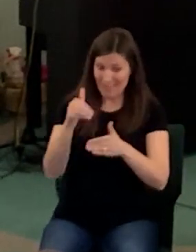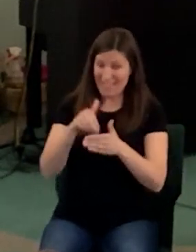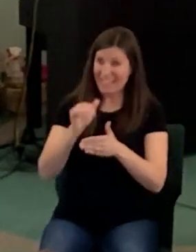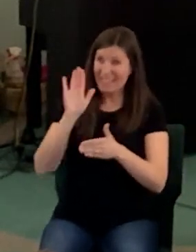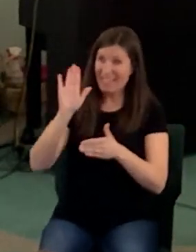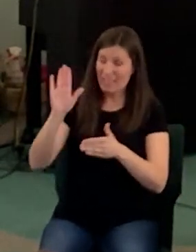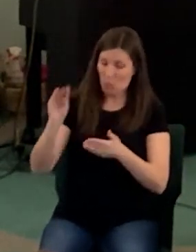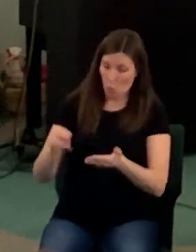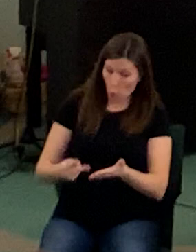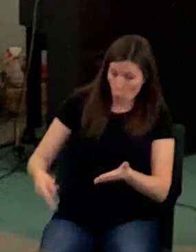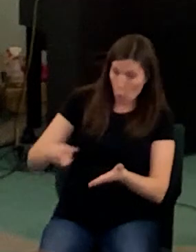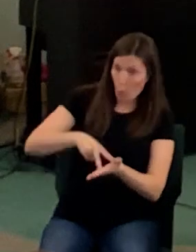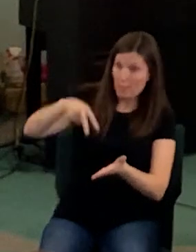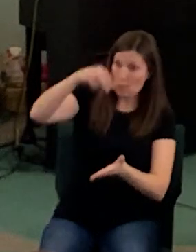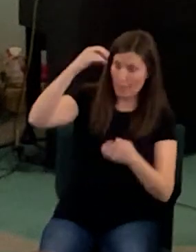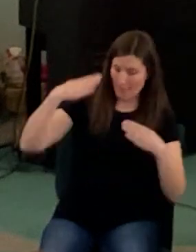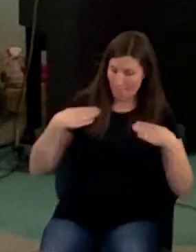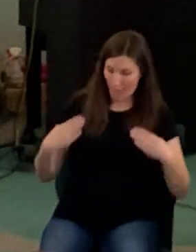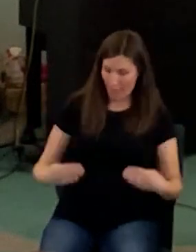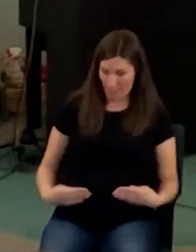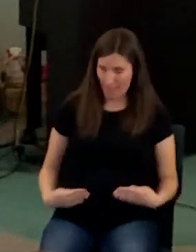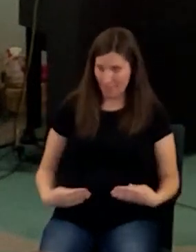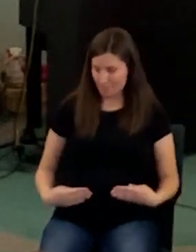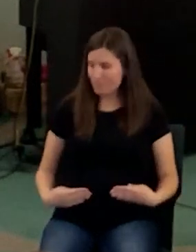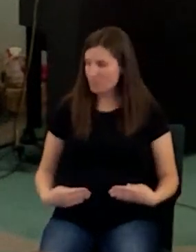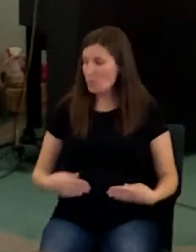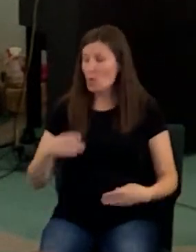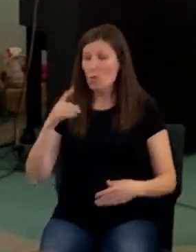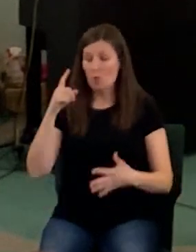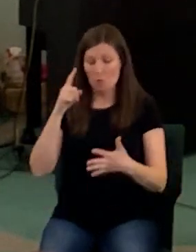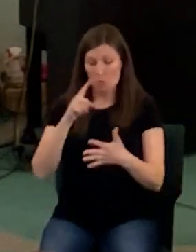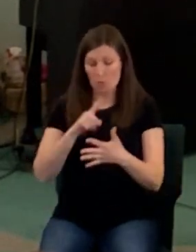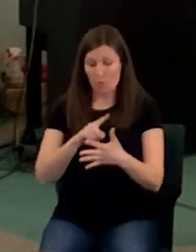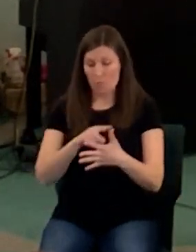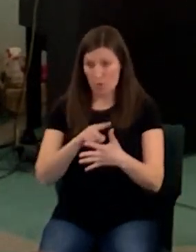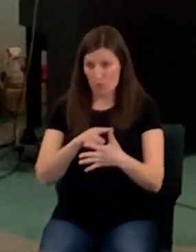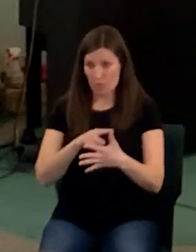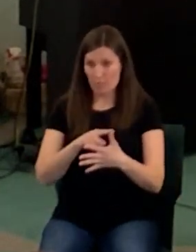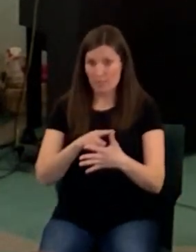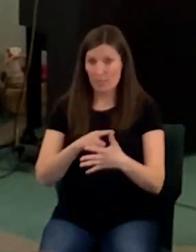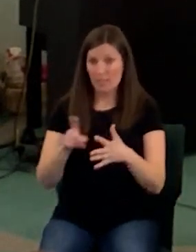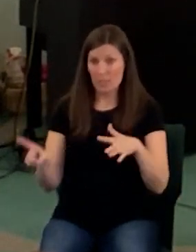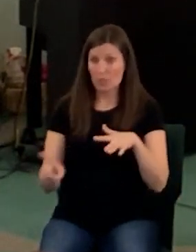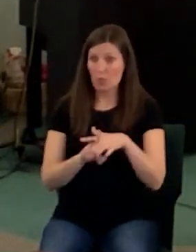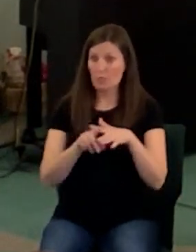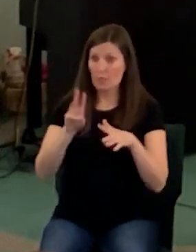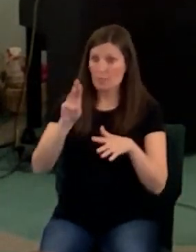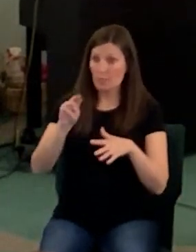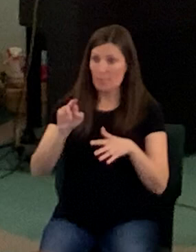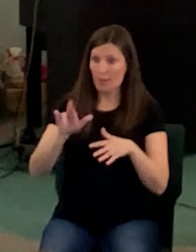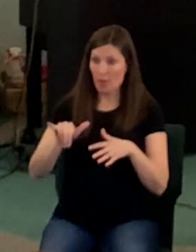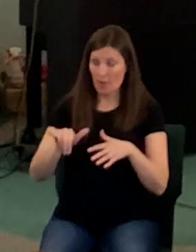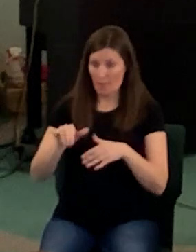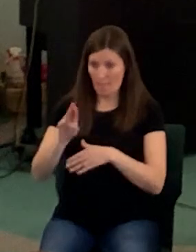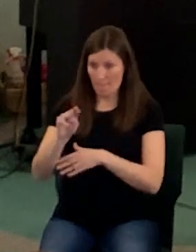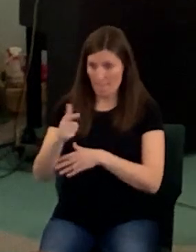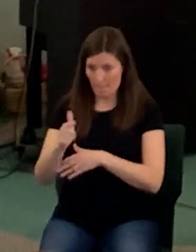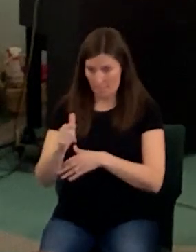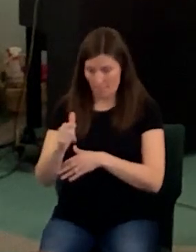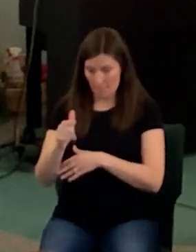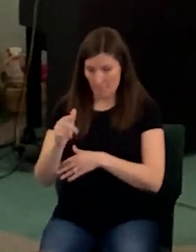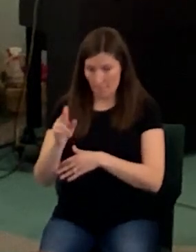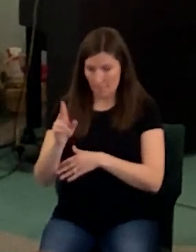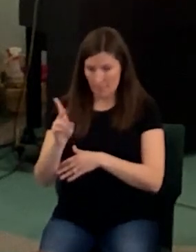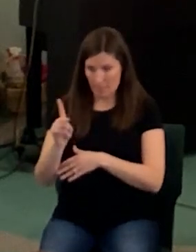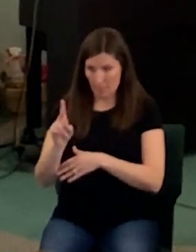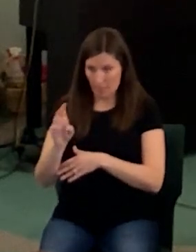the Apostle John tells us in the Gospel of John. First, he shows up to a woman named Mary Magdalene, to her first.